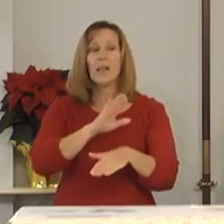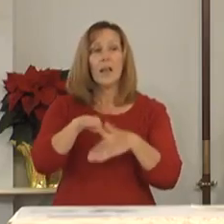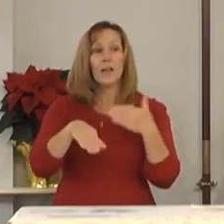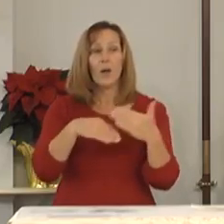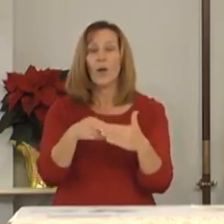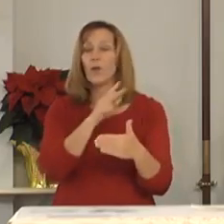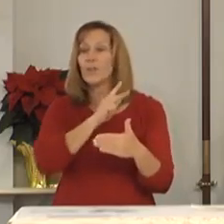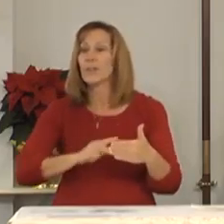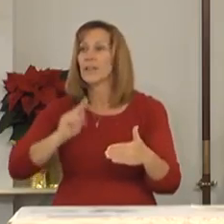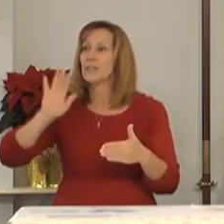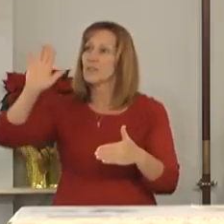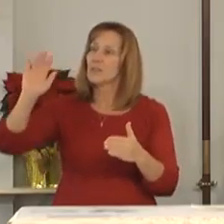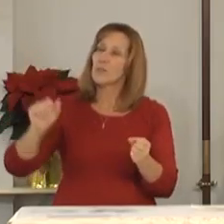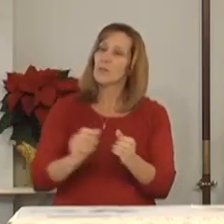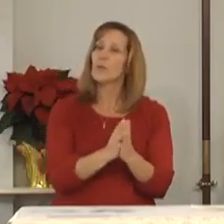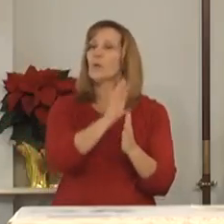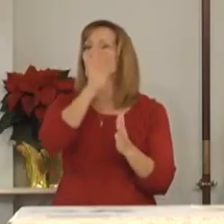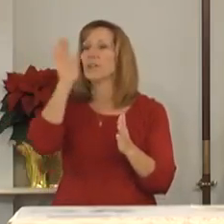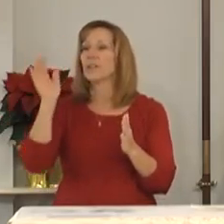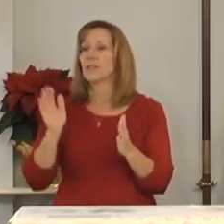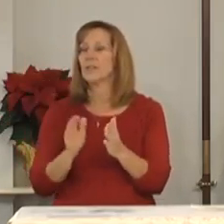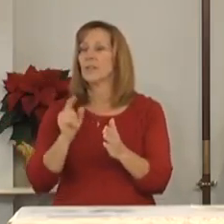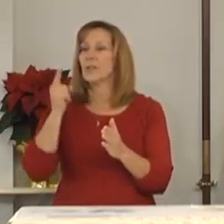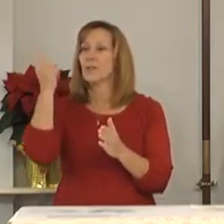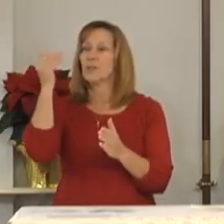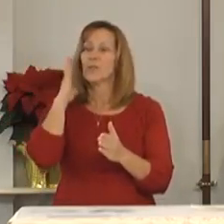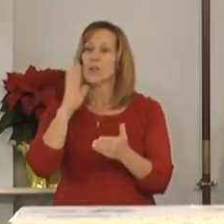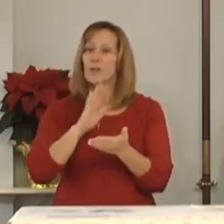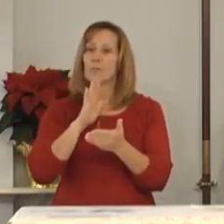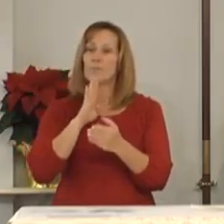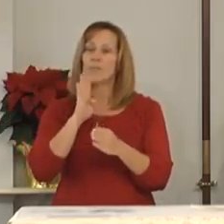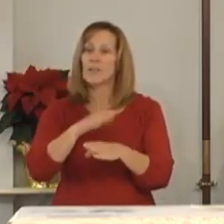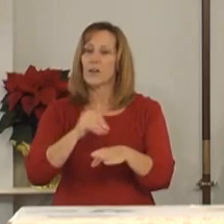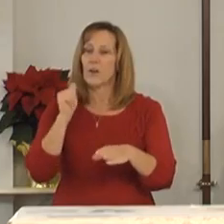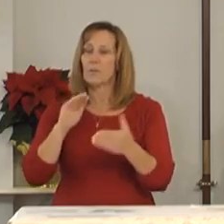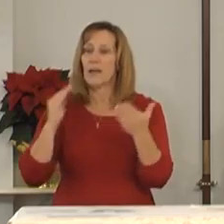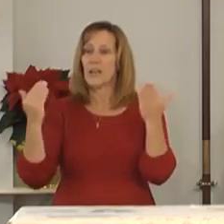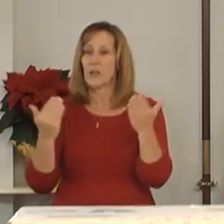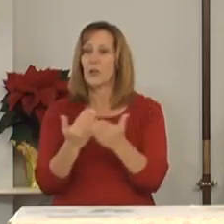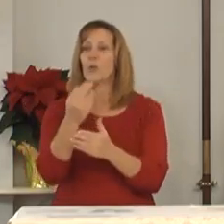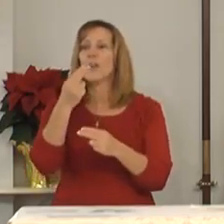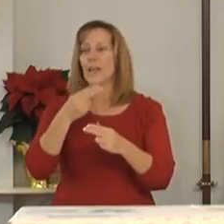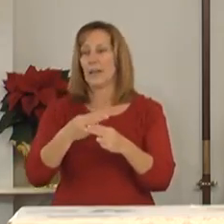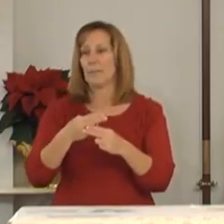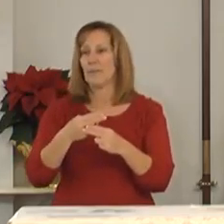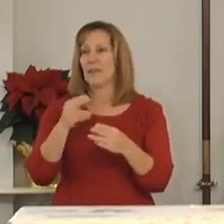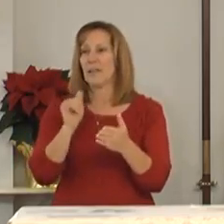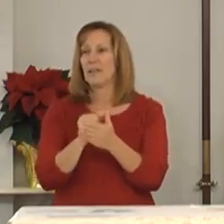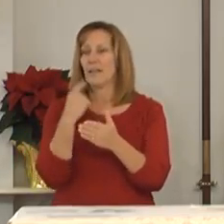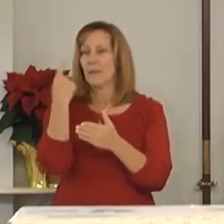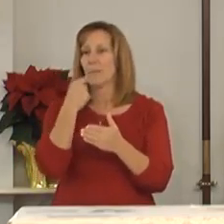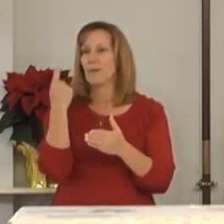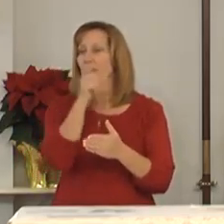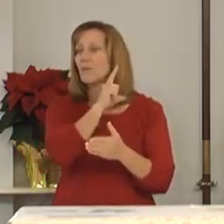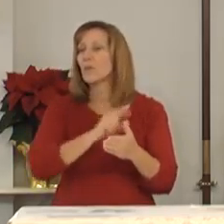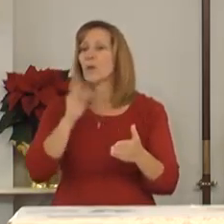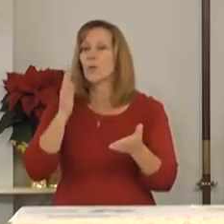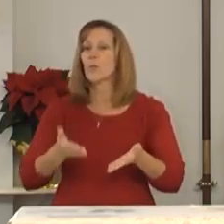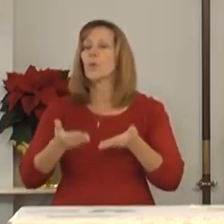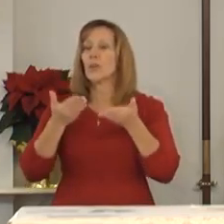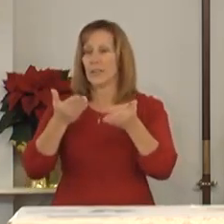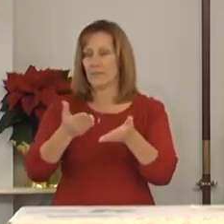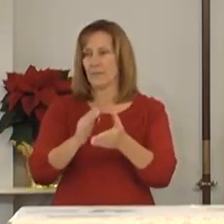the kings your glory, and you shall be called by a new name that the mouth of the Lord will